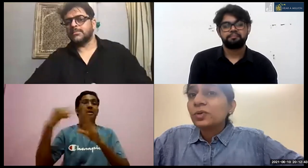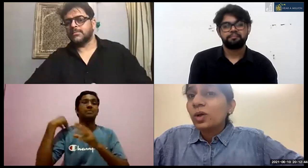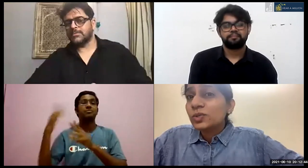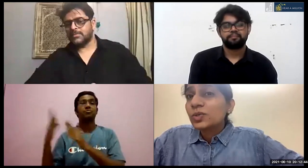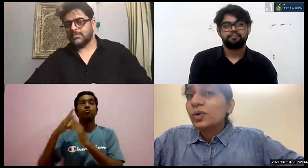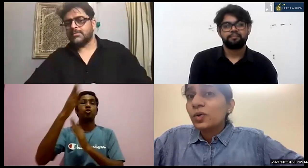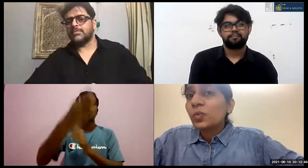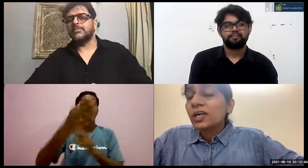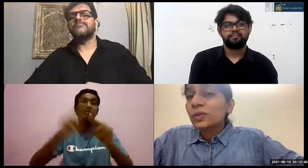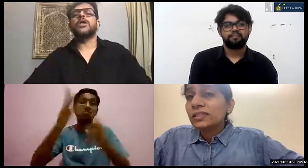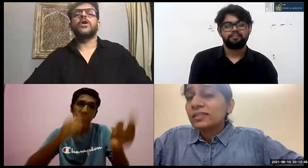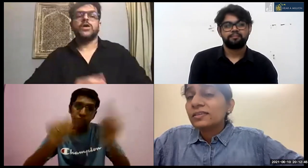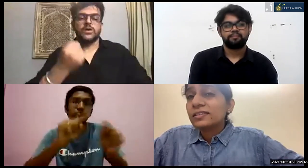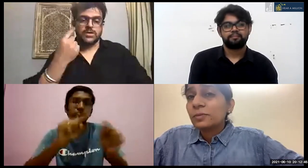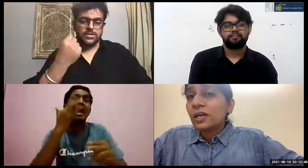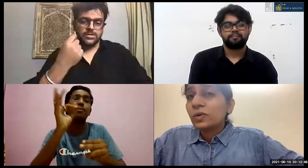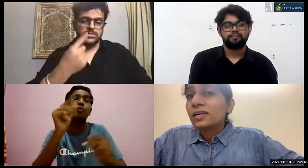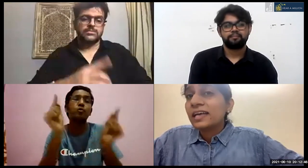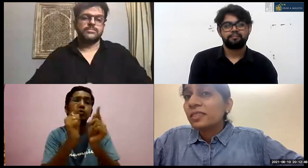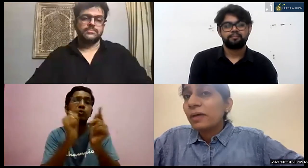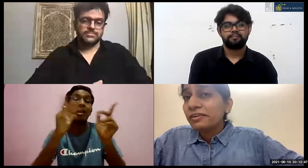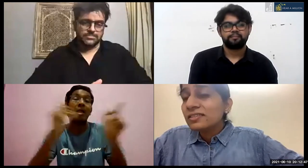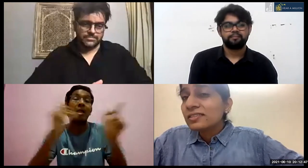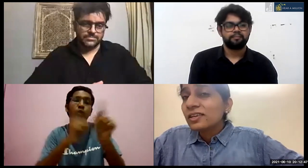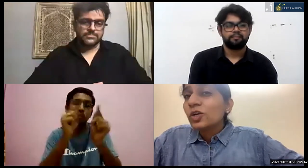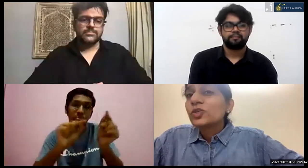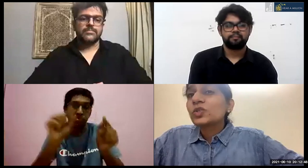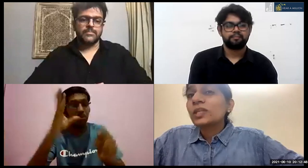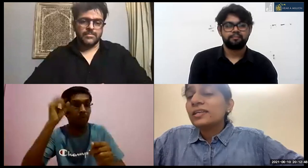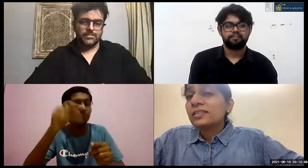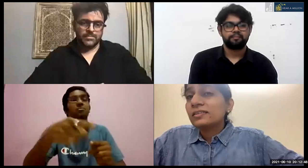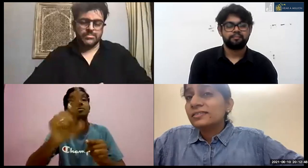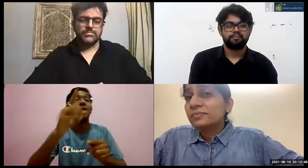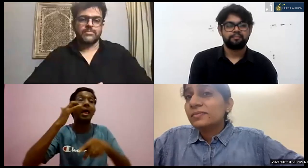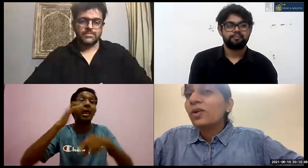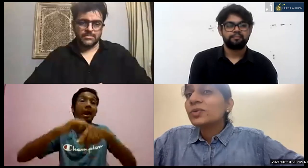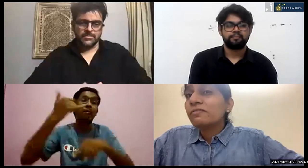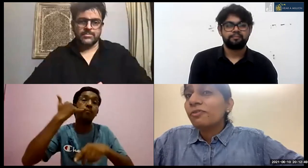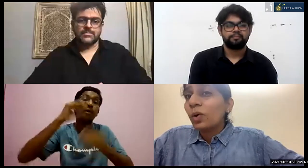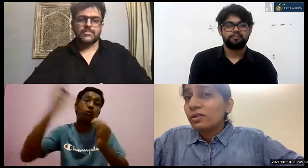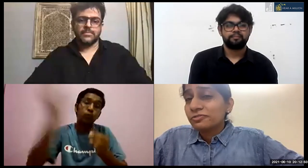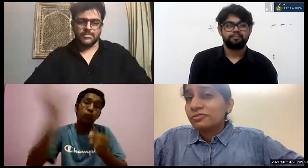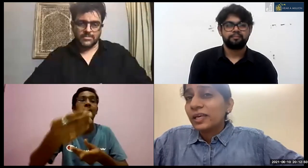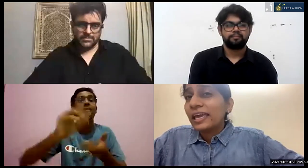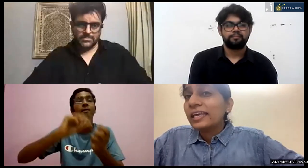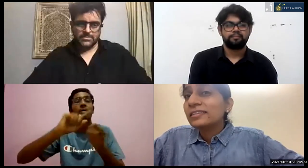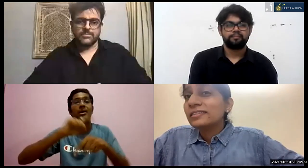We'll have to also, work with the CBR workers and the parents so that they also